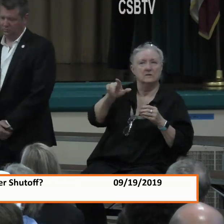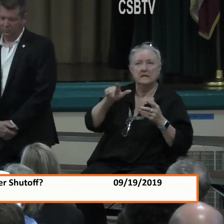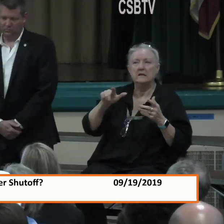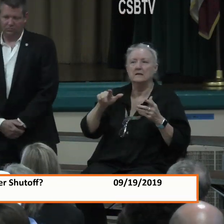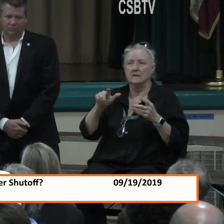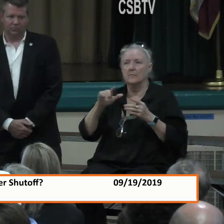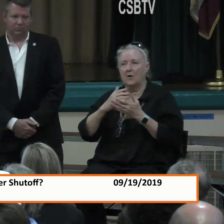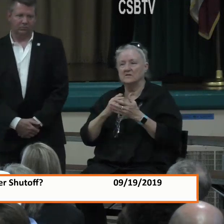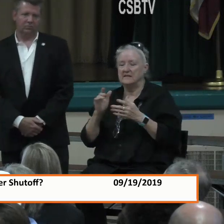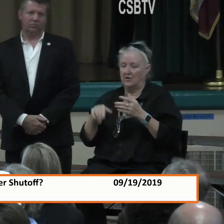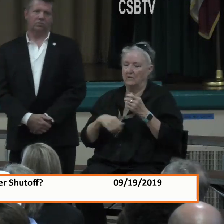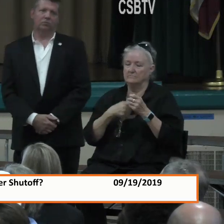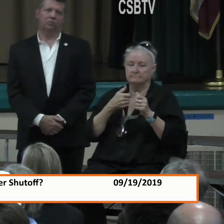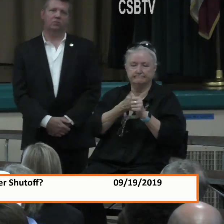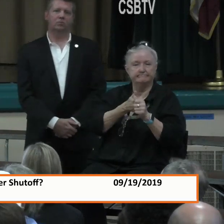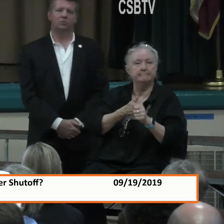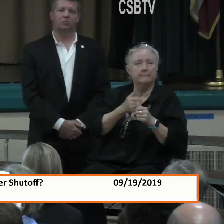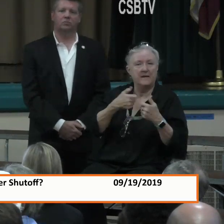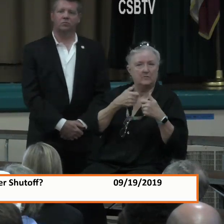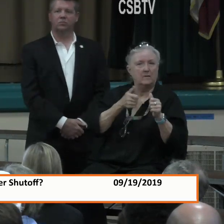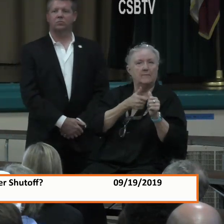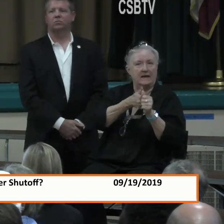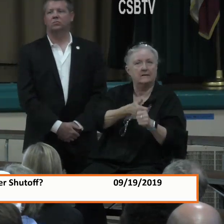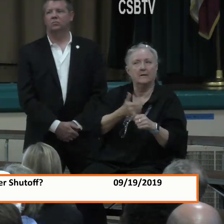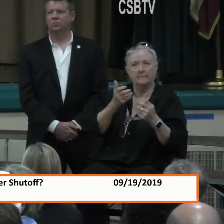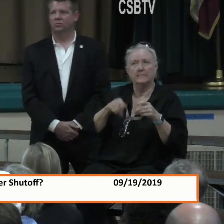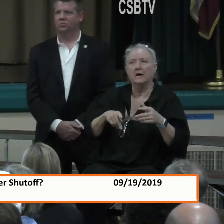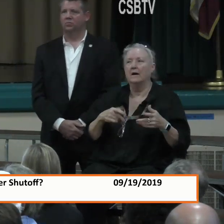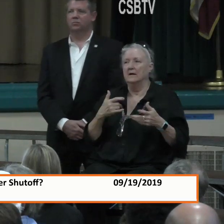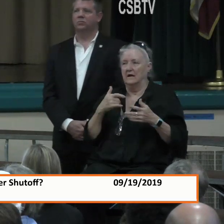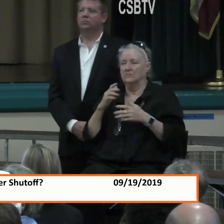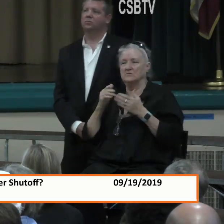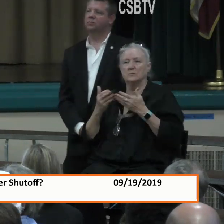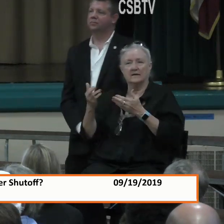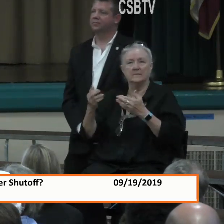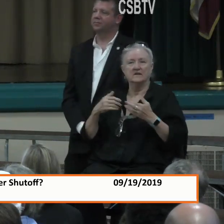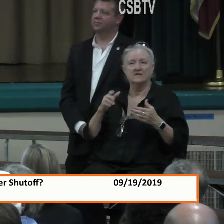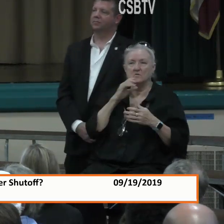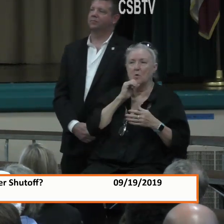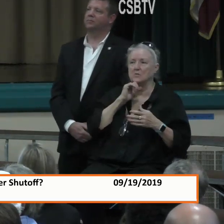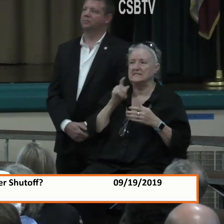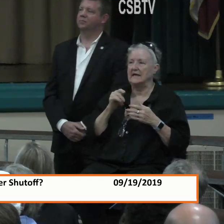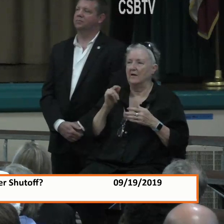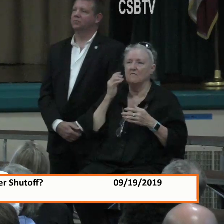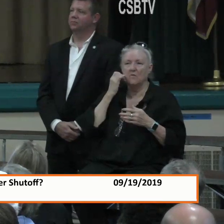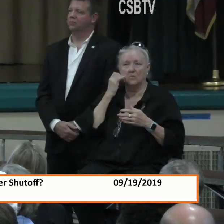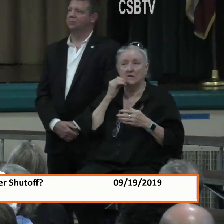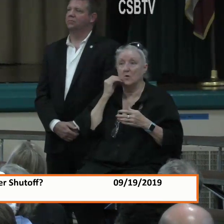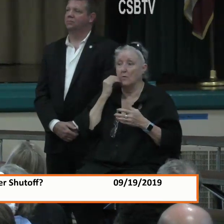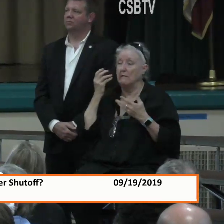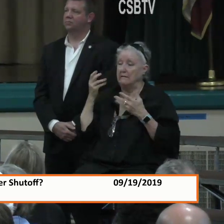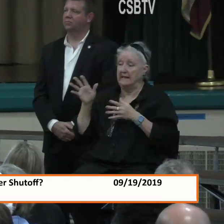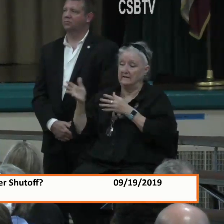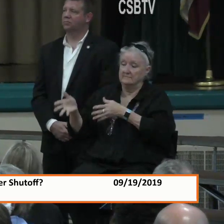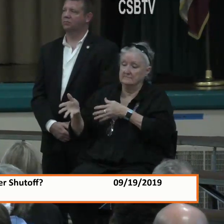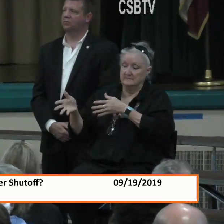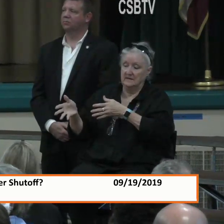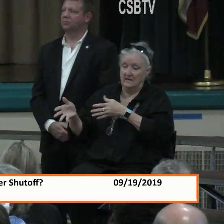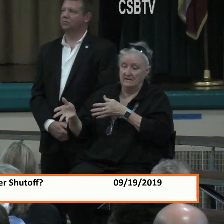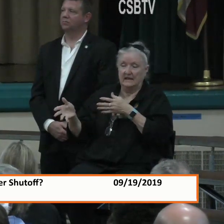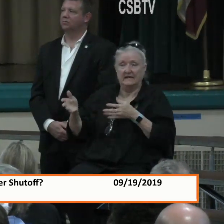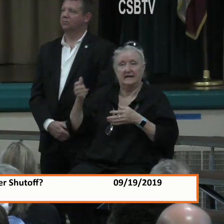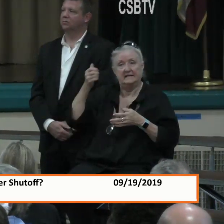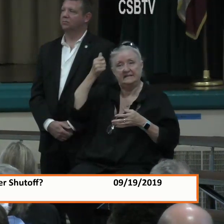backed up by battery. I always recommend in a community like this that you have an old style phone at home, what I like to refer to as a dumb